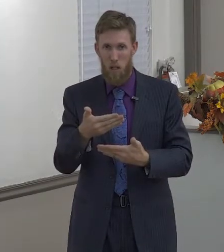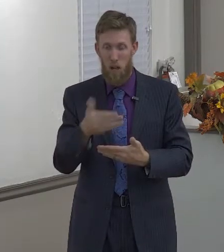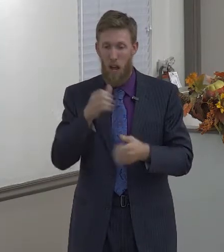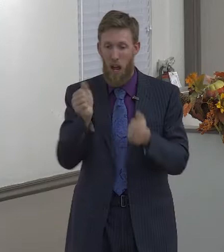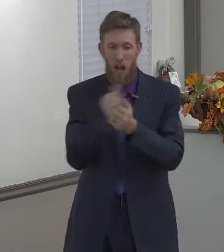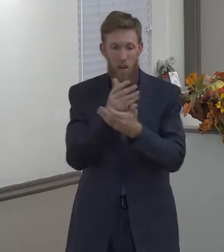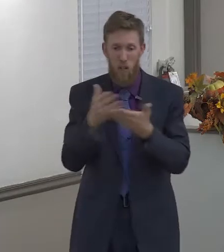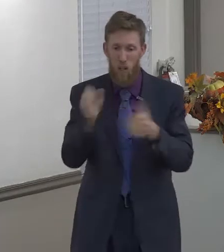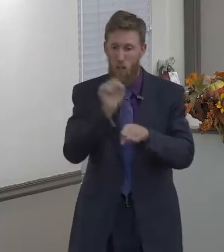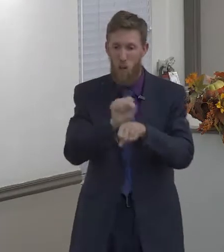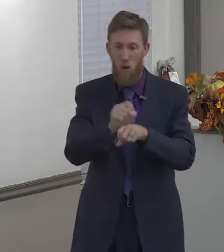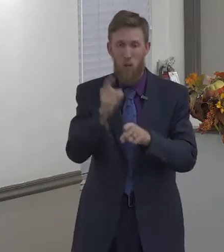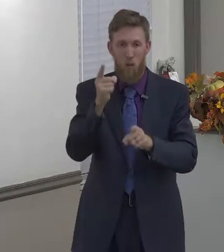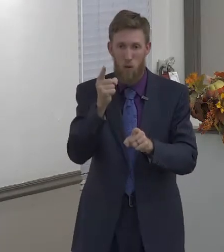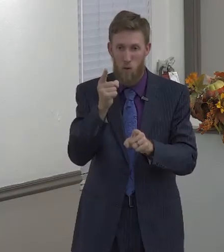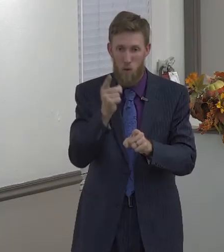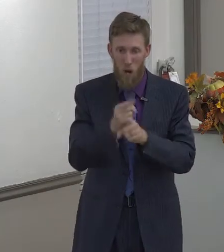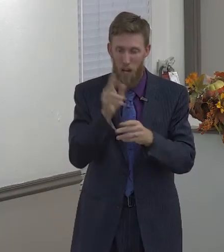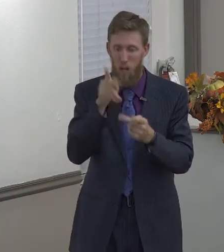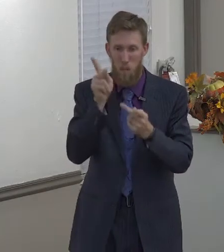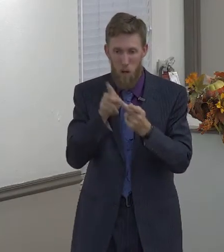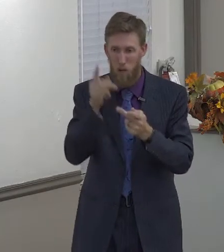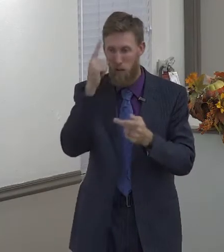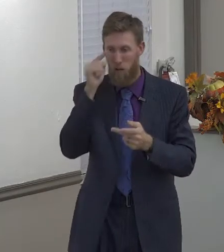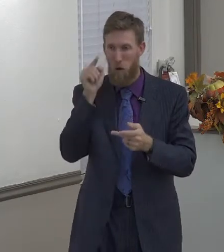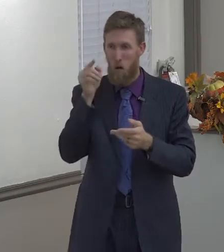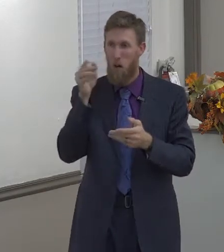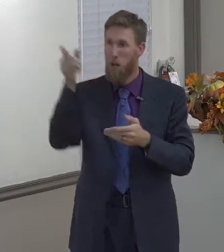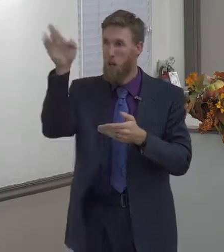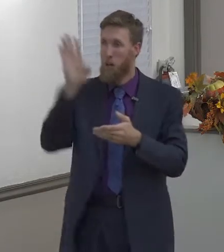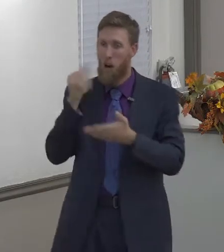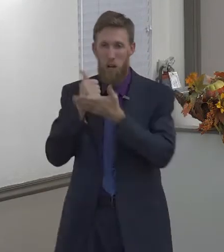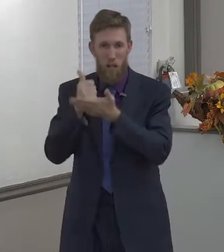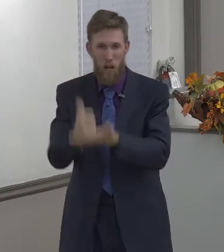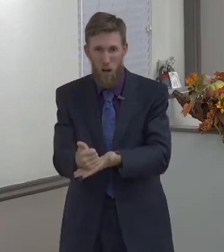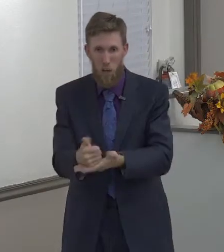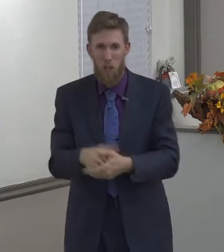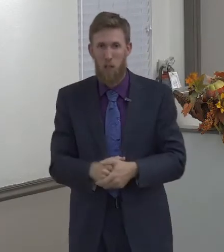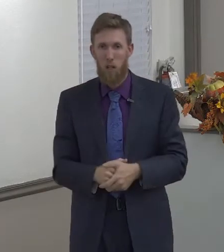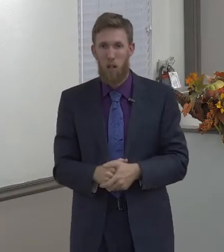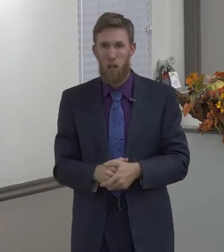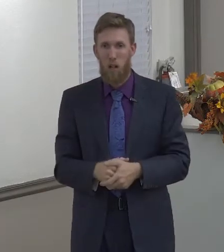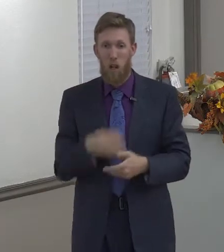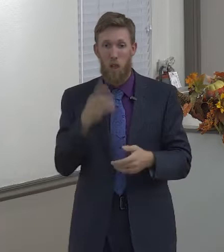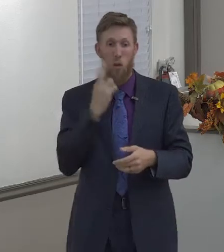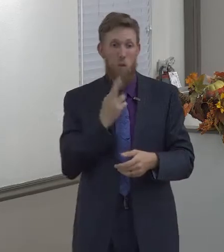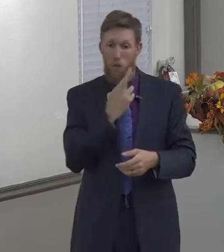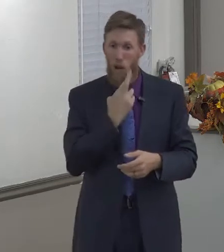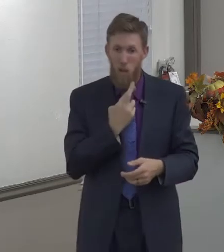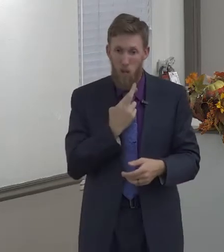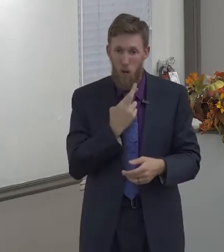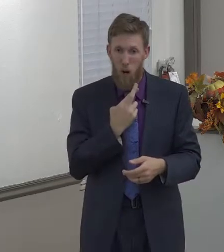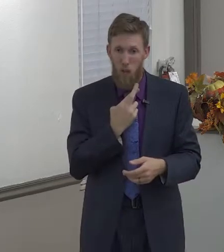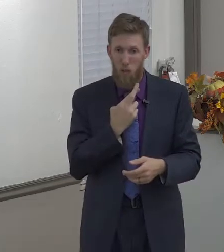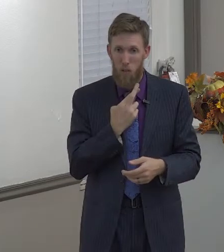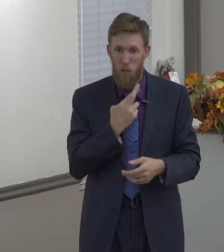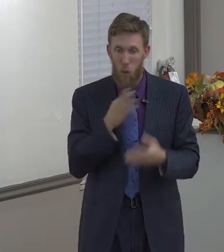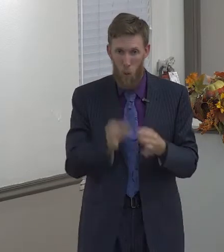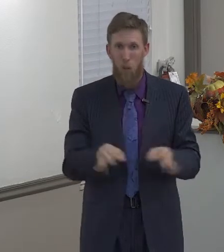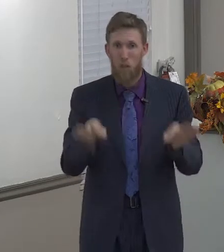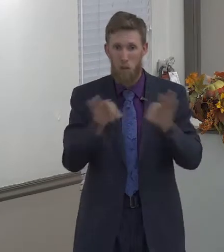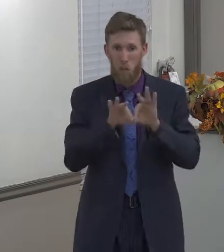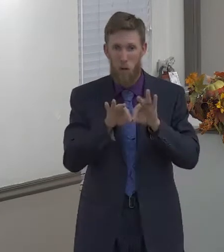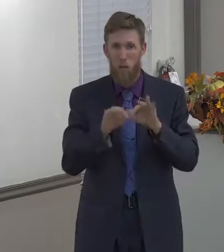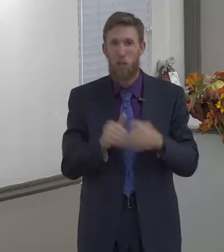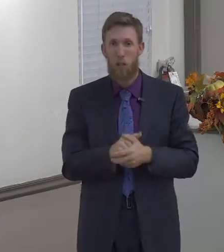went to dinner, and that put them in a certain place to go to a certain hospital. And then that hospital had the right staff